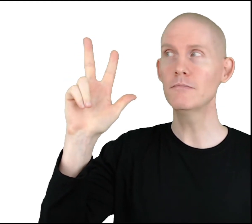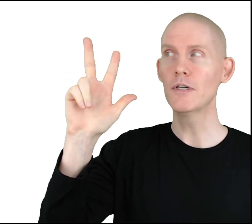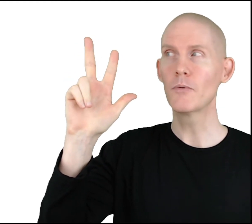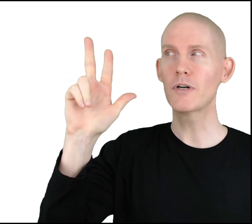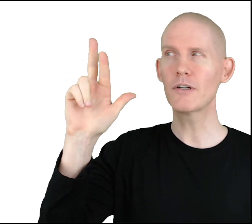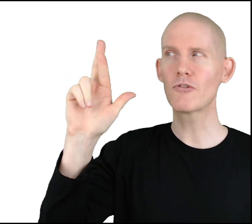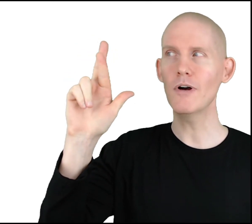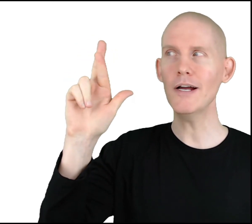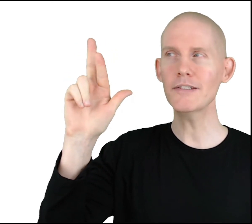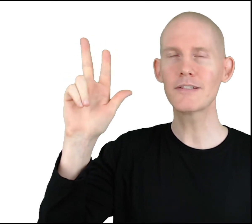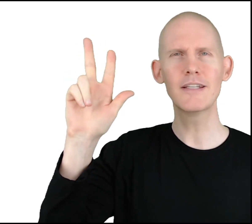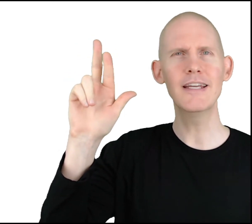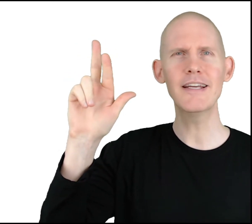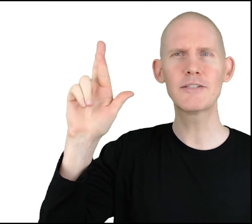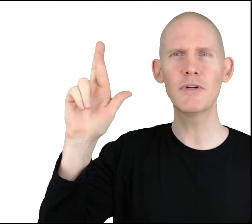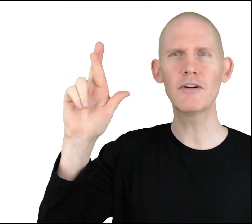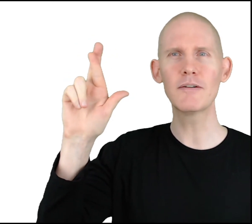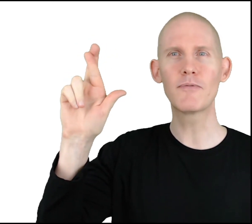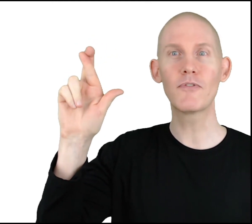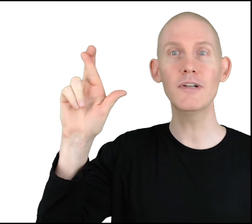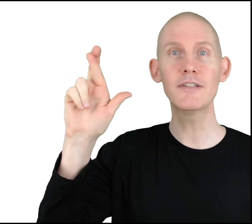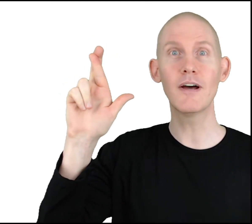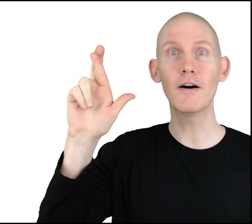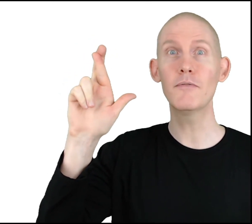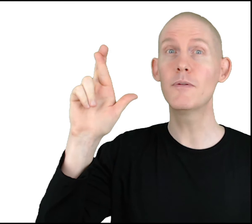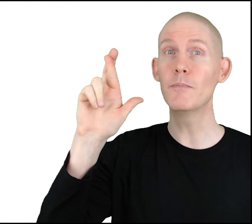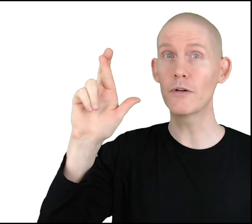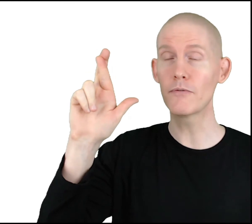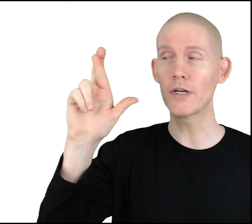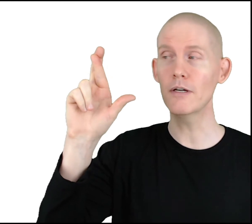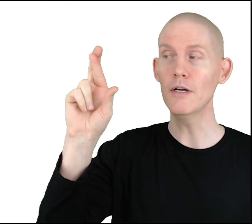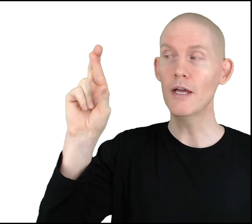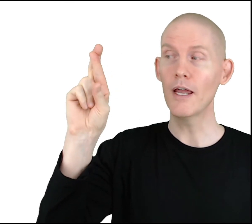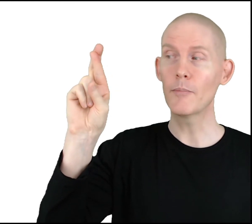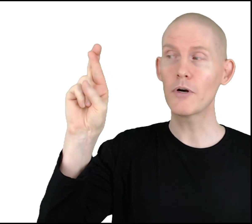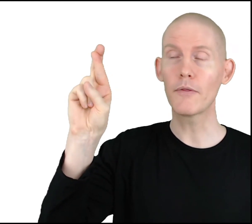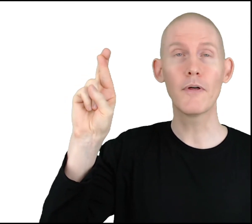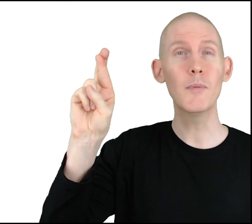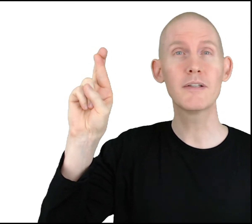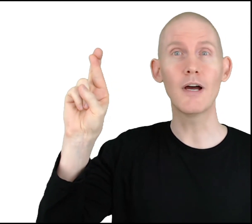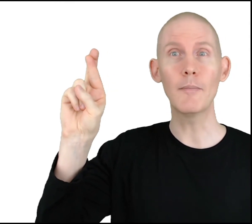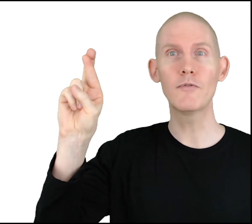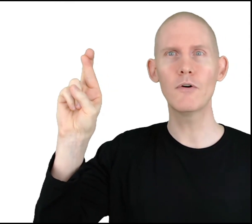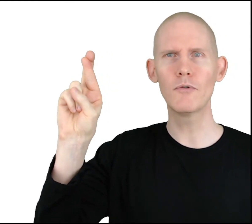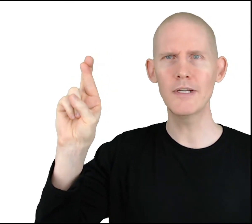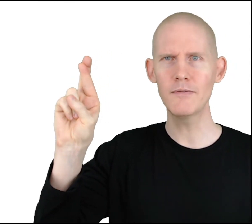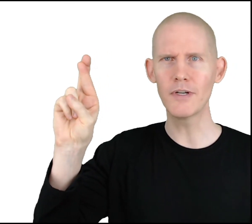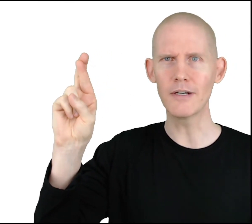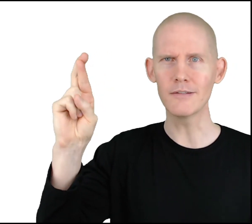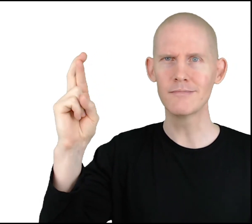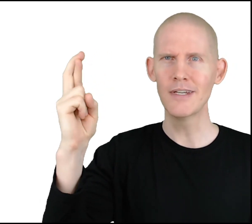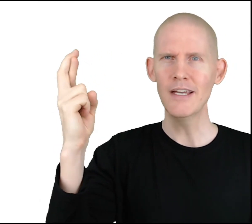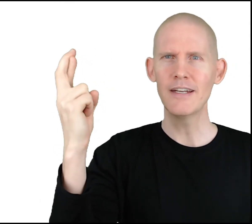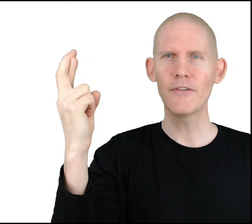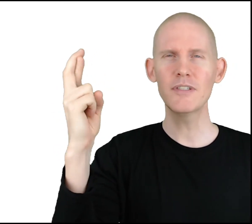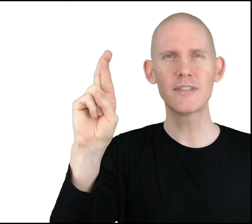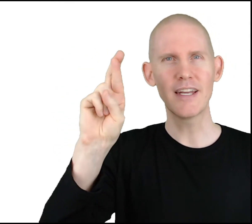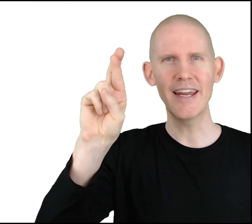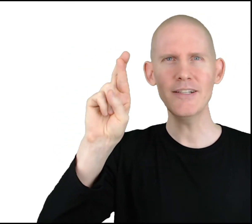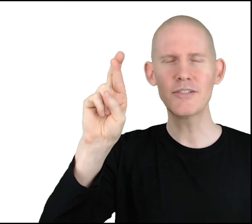We're going to cross the index finger in front of the middle finger and put our thumb on top of our ring finger. Now this hand shape